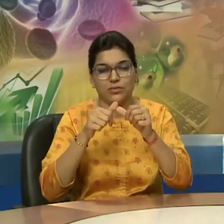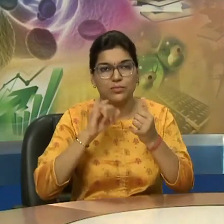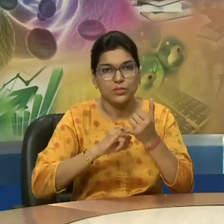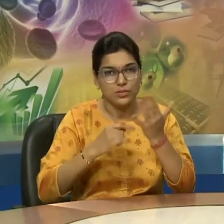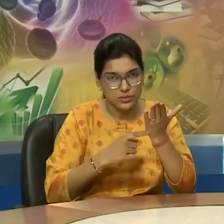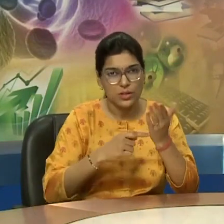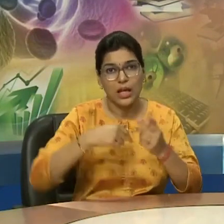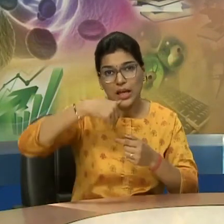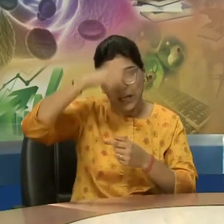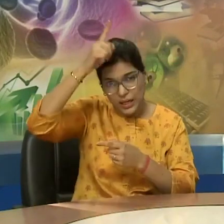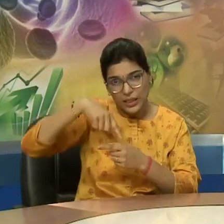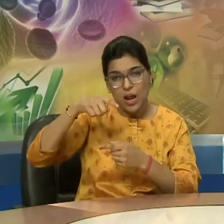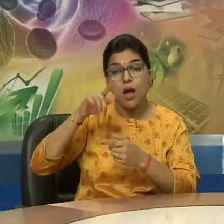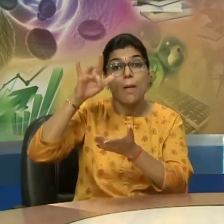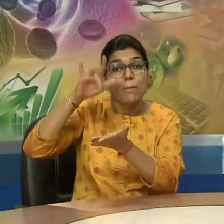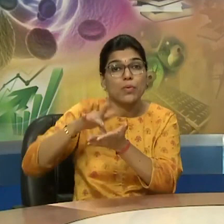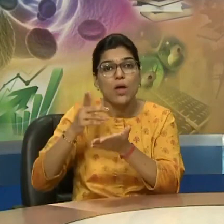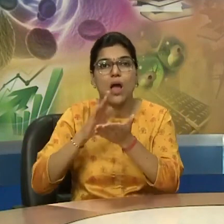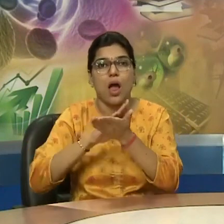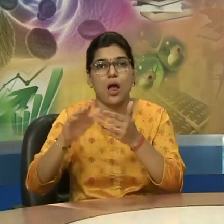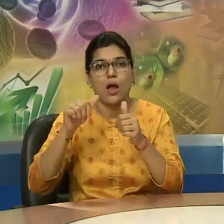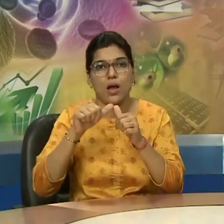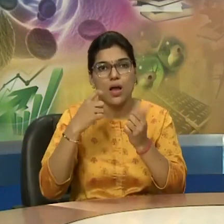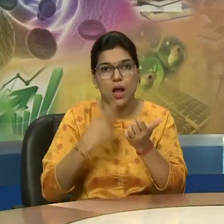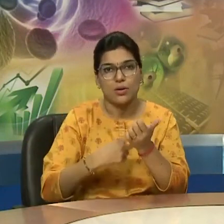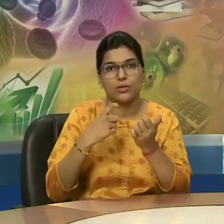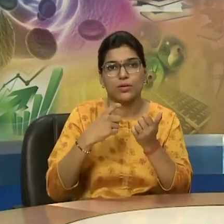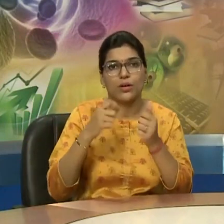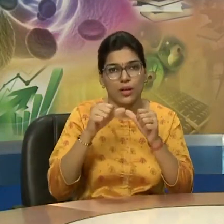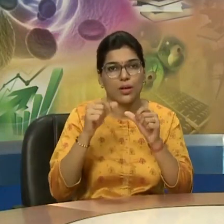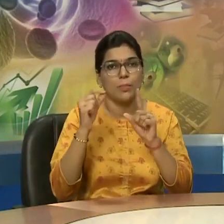4500 years ago, various parts of the neem